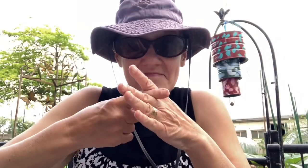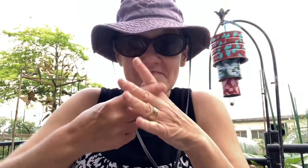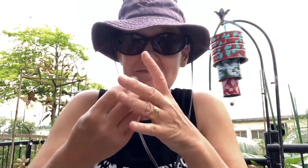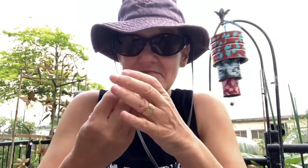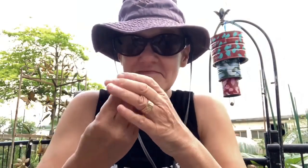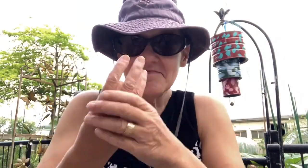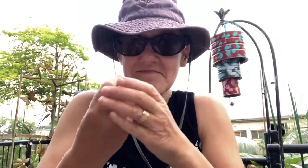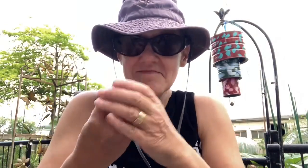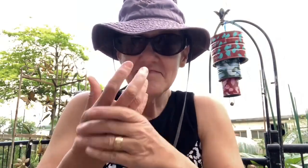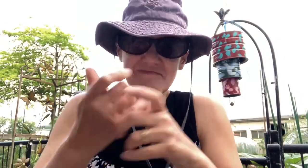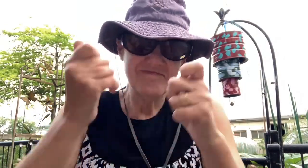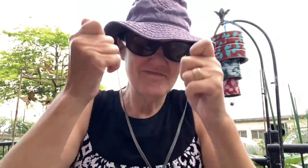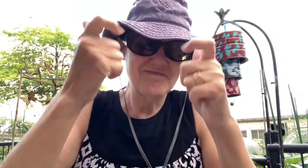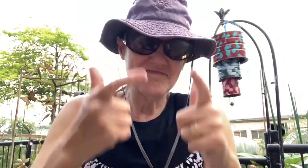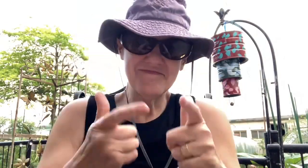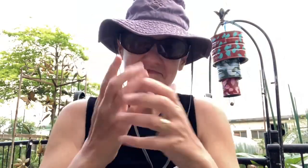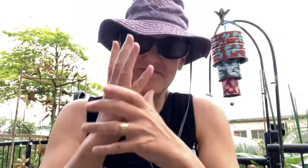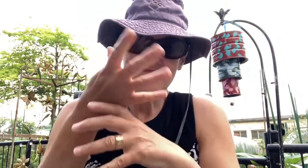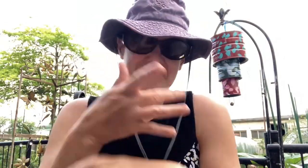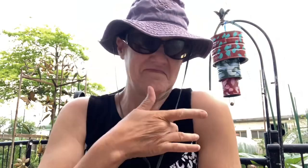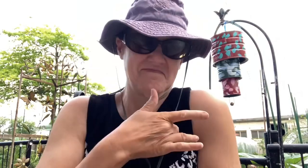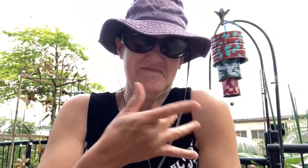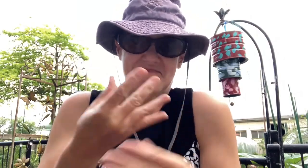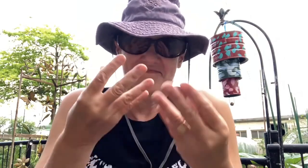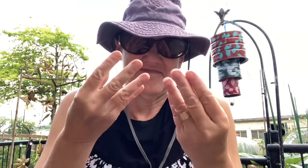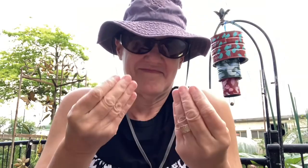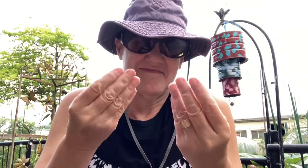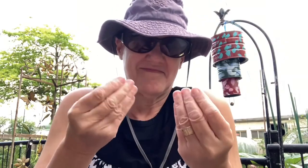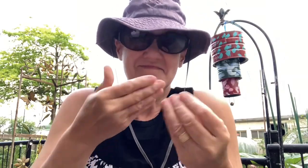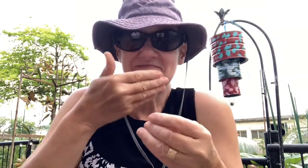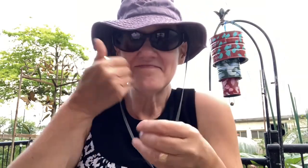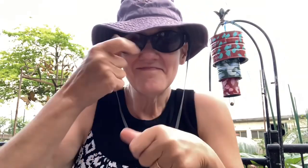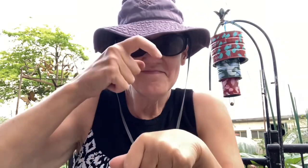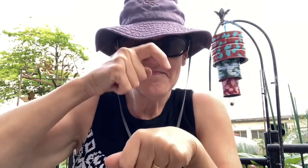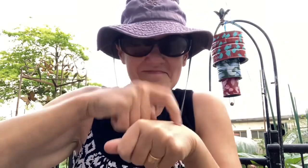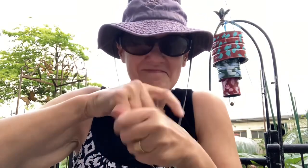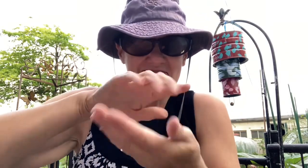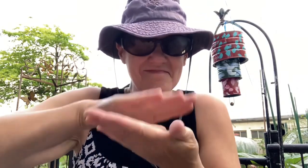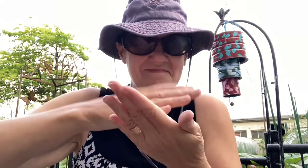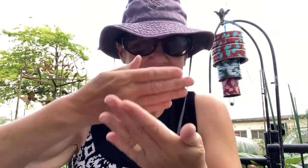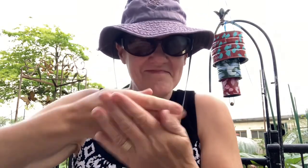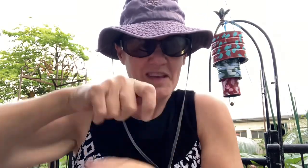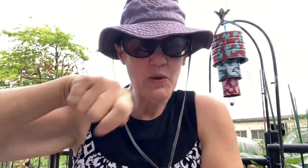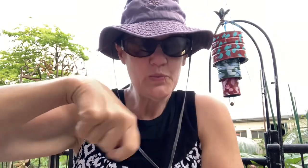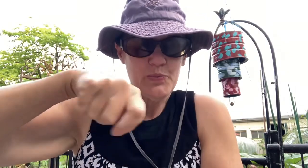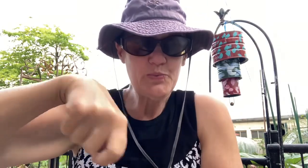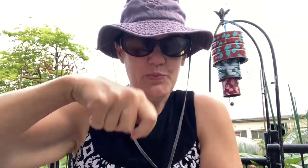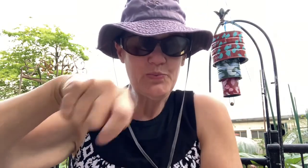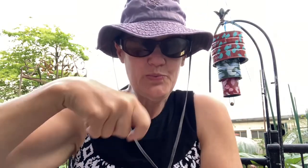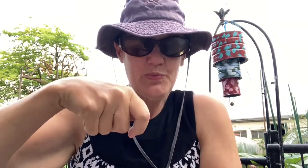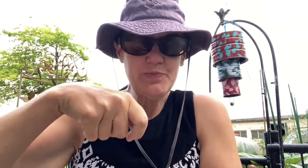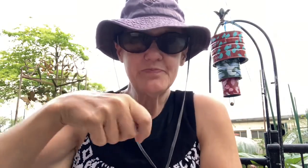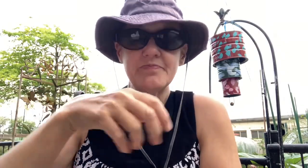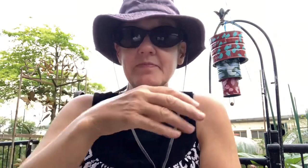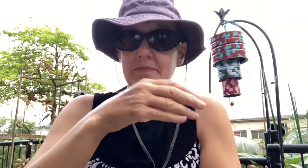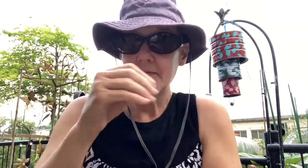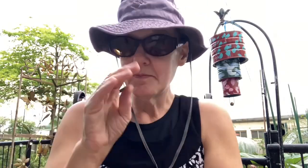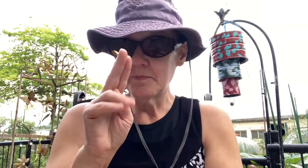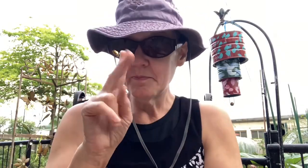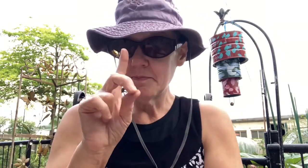Now, in the beginning of the spring, all the stems were tender, perfect for